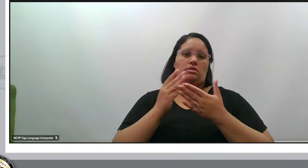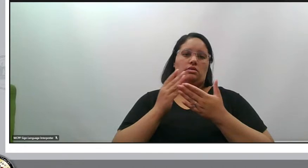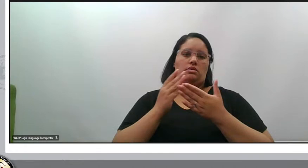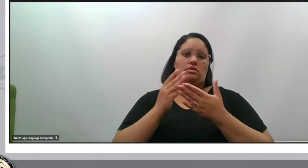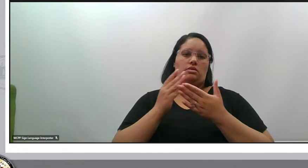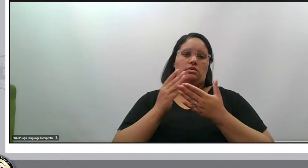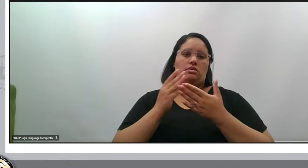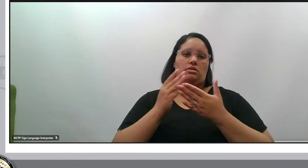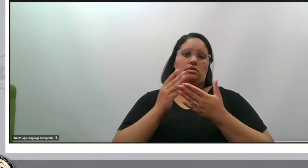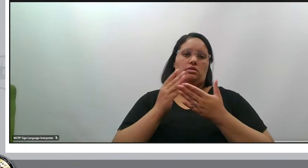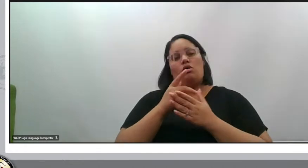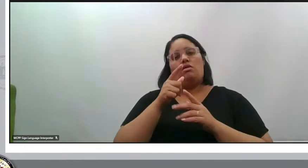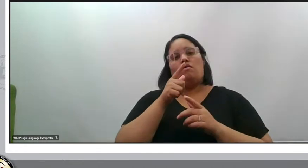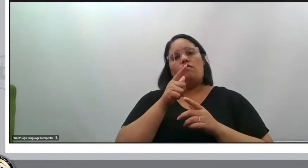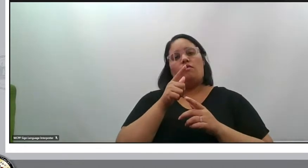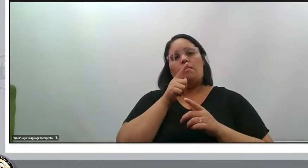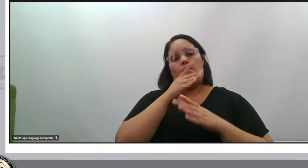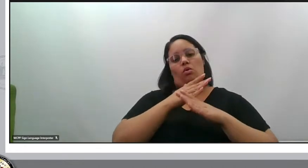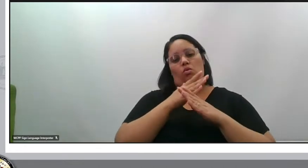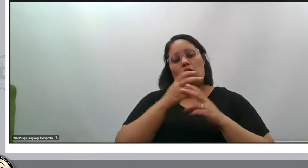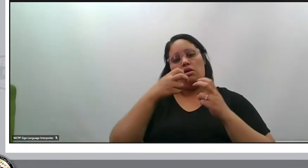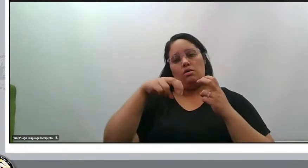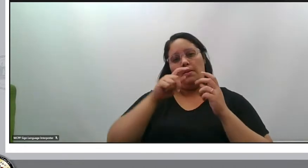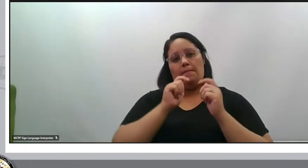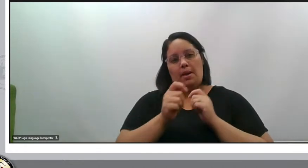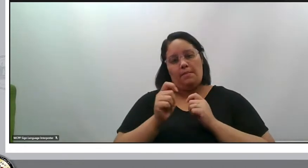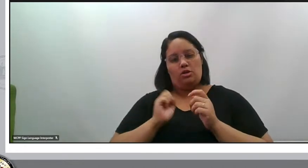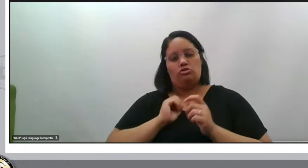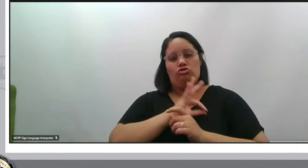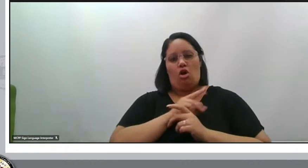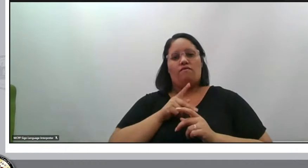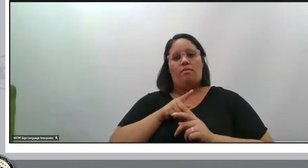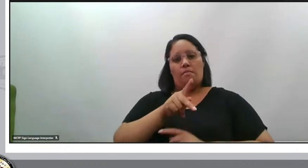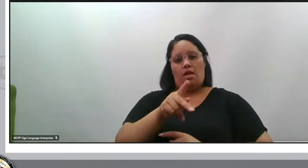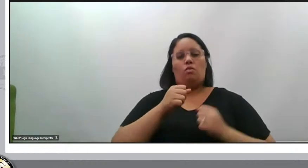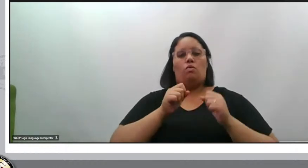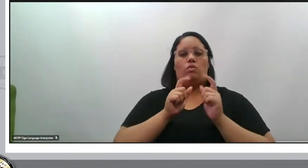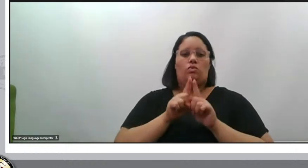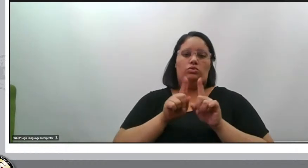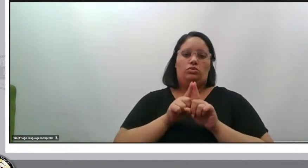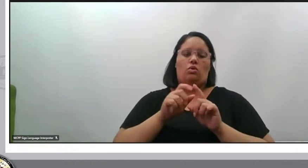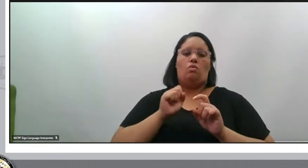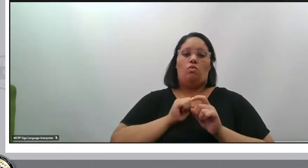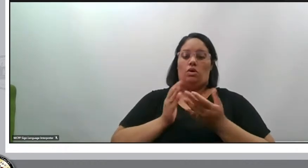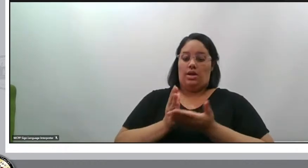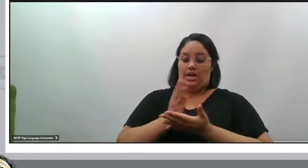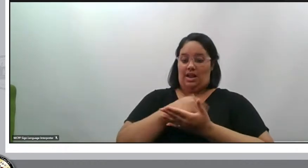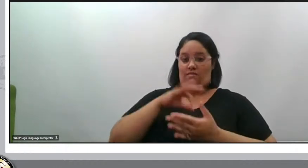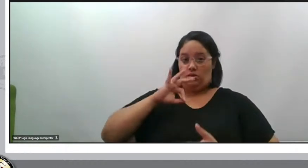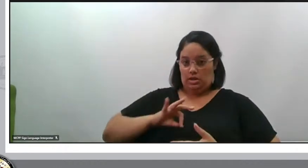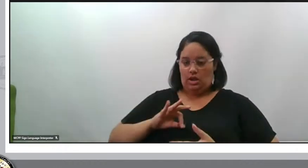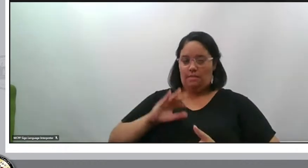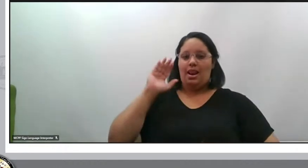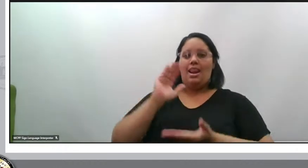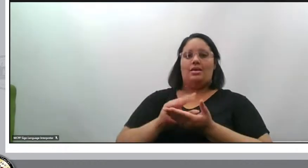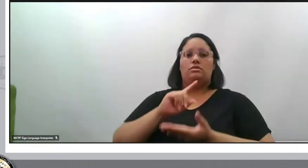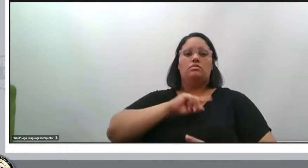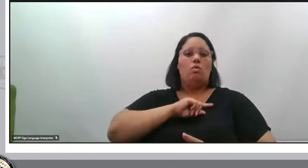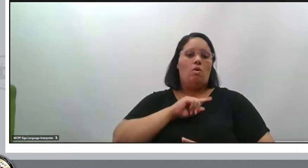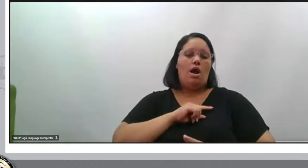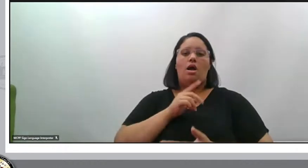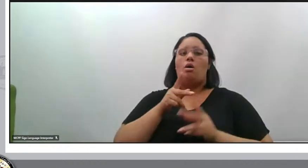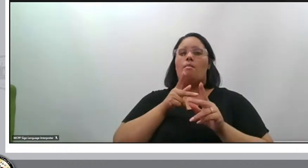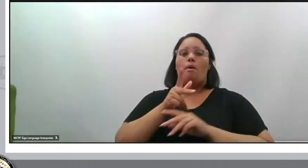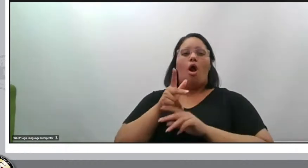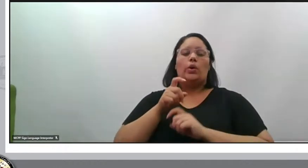Department of Transport and Public Works. And staff obviously have been paying with the revenue received on parking is obviously less now because of the fact that the parking